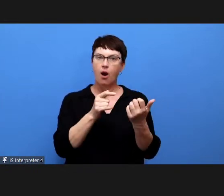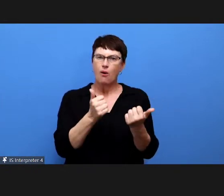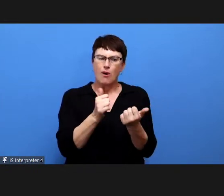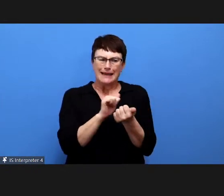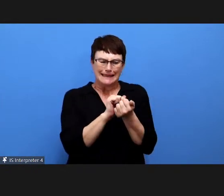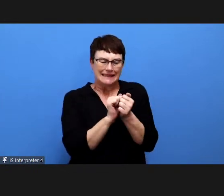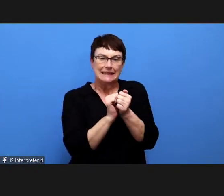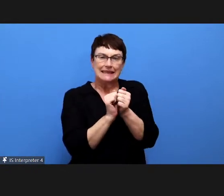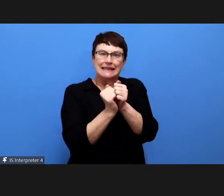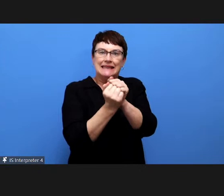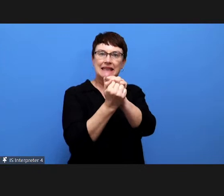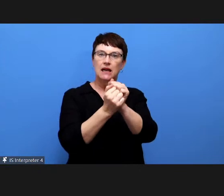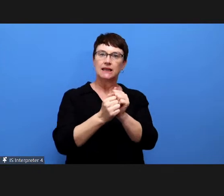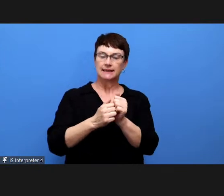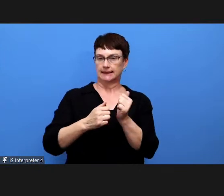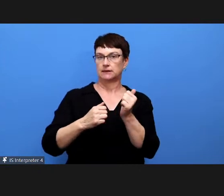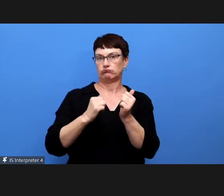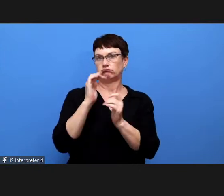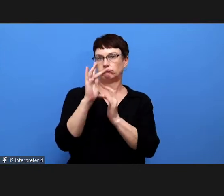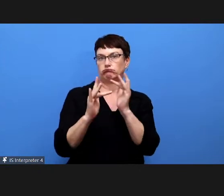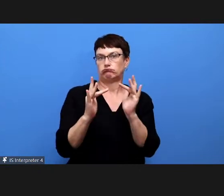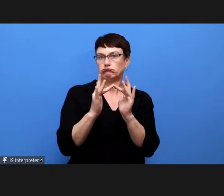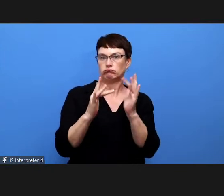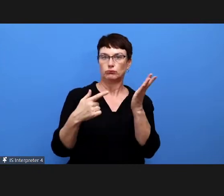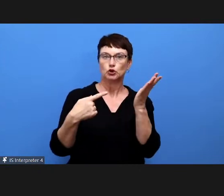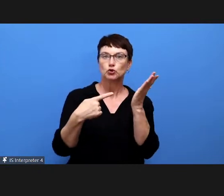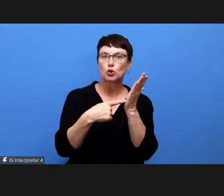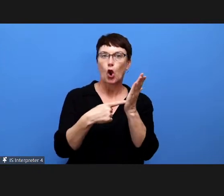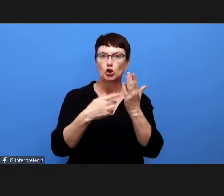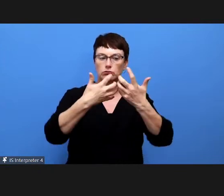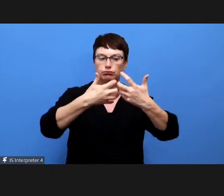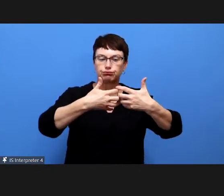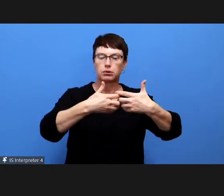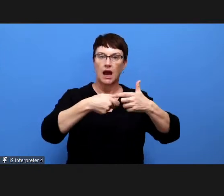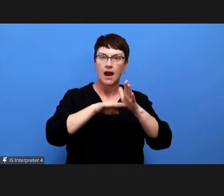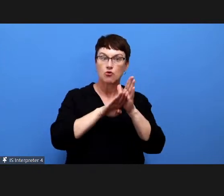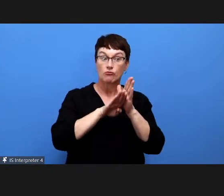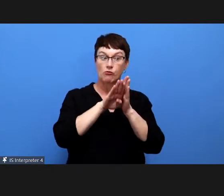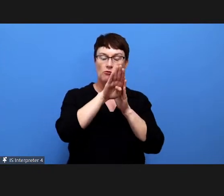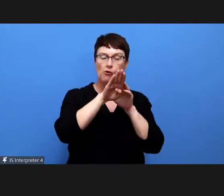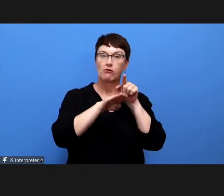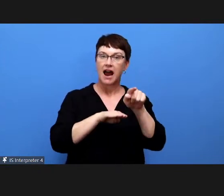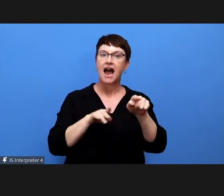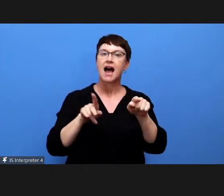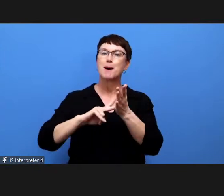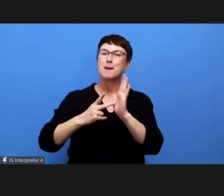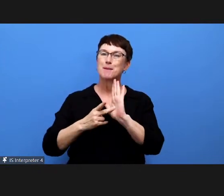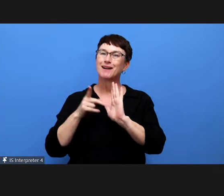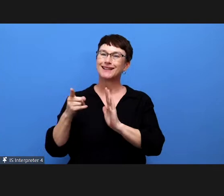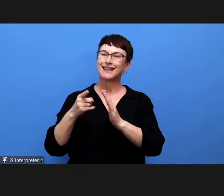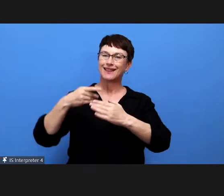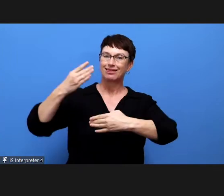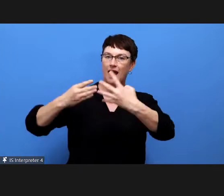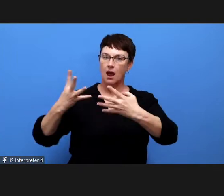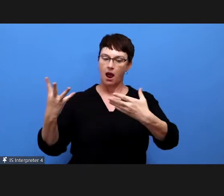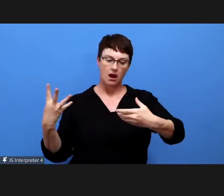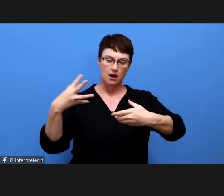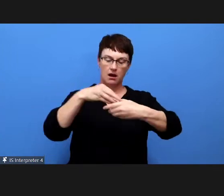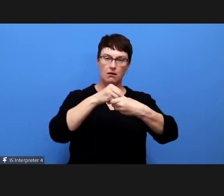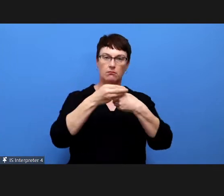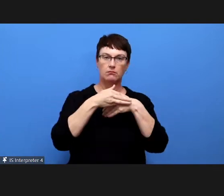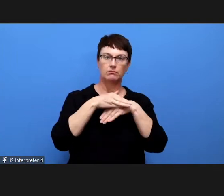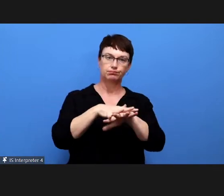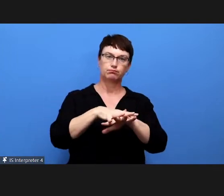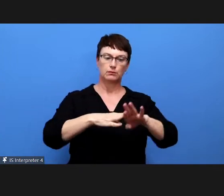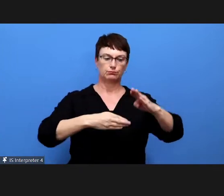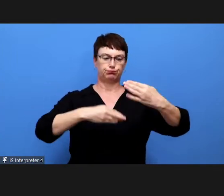the various issues we have about data. And just to add that, with regard to this